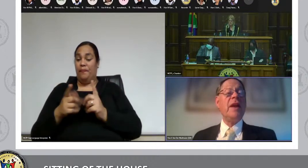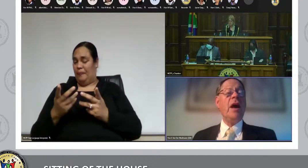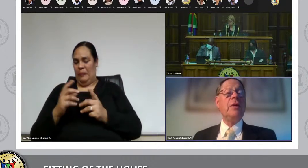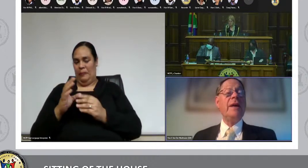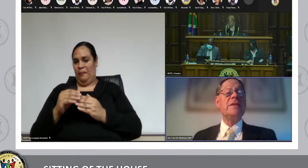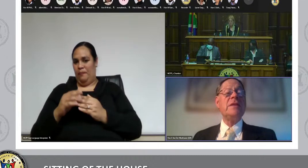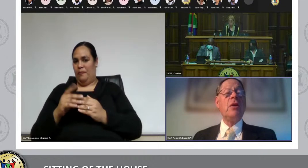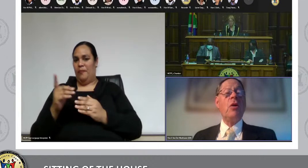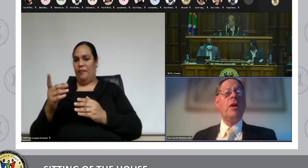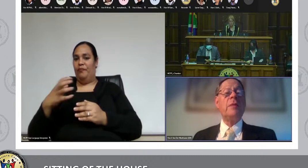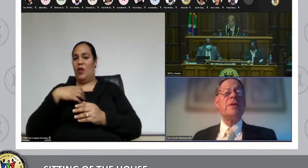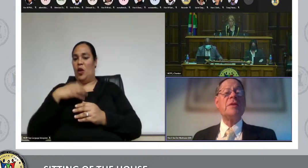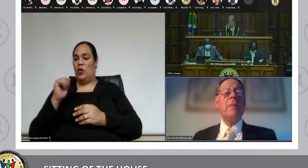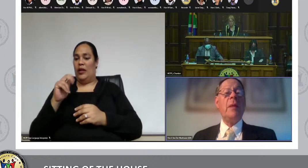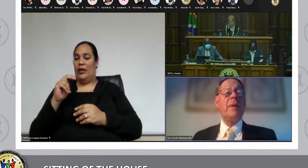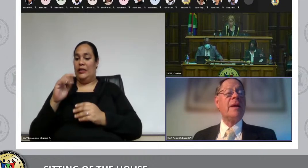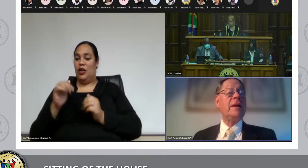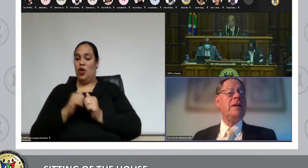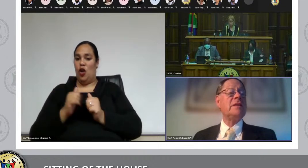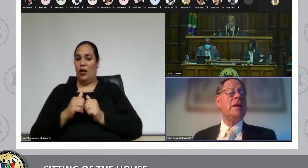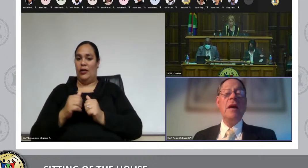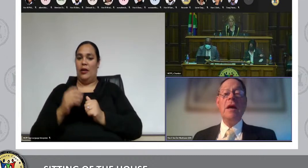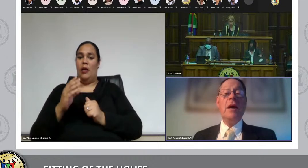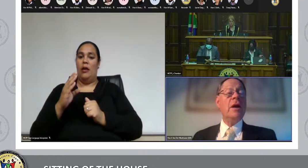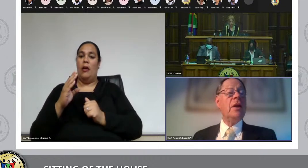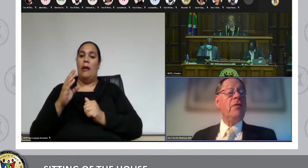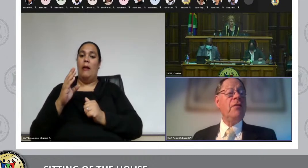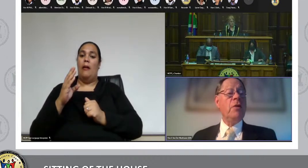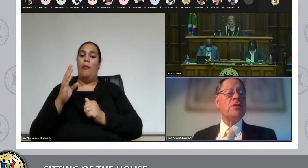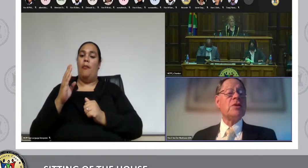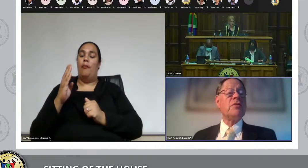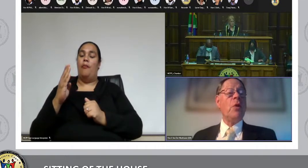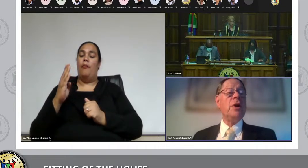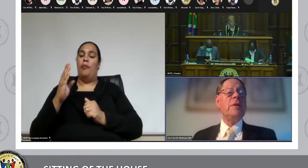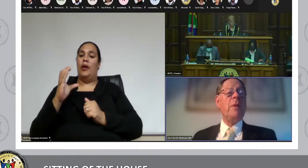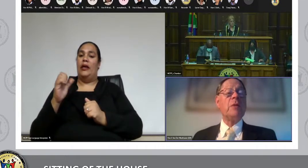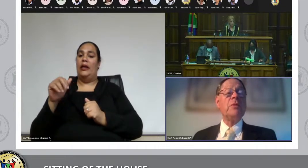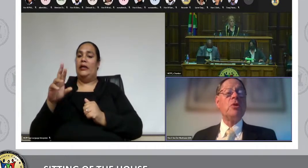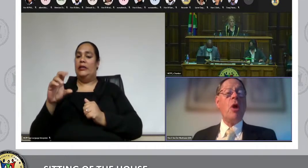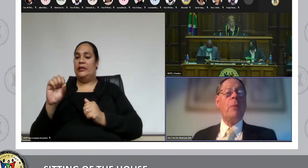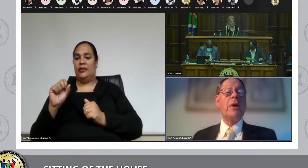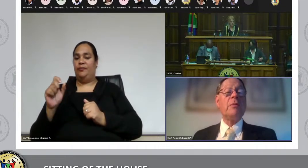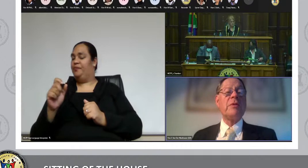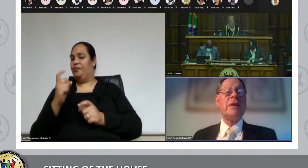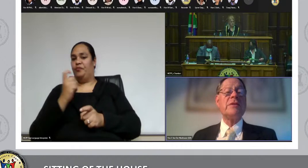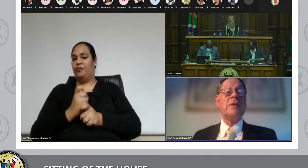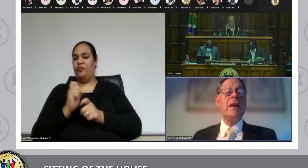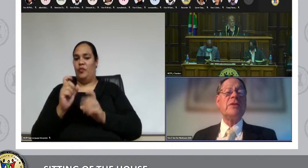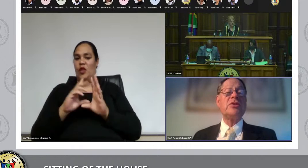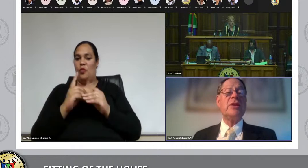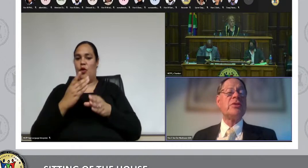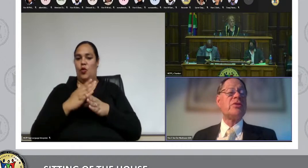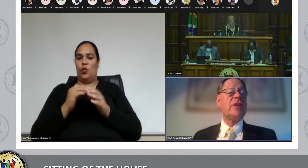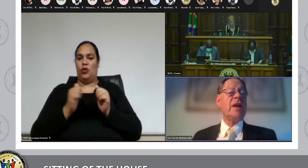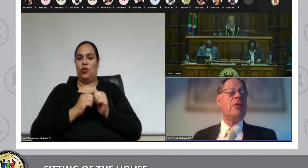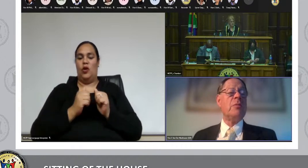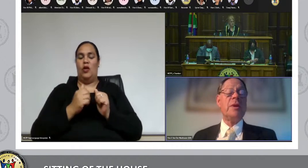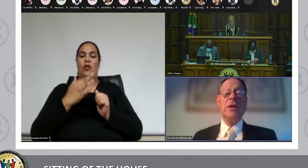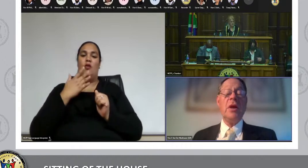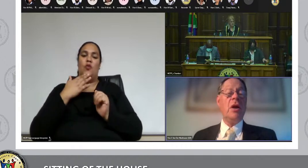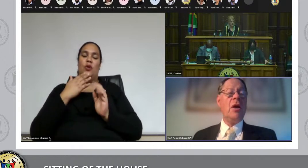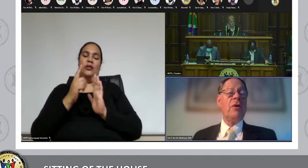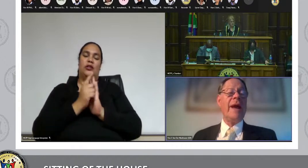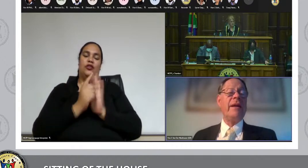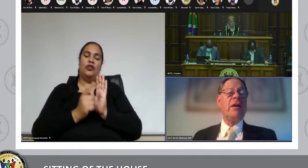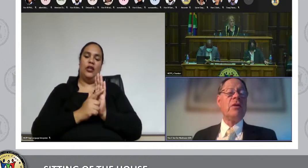member's very own ANC colleague, Minister Barbara Creasy, refuses for her department to cooperate with this Legislature